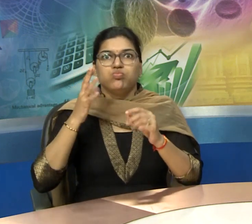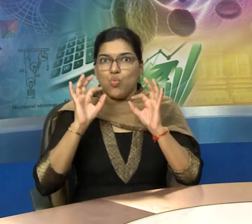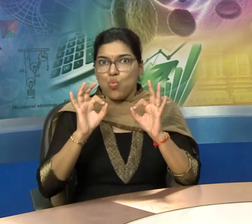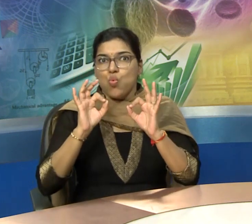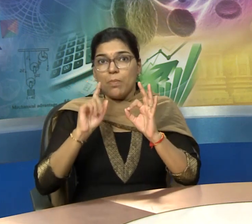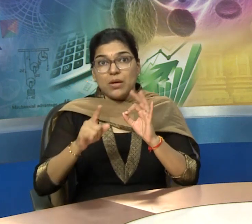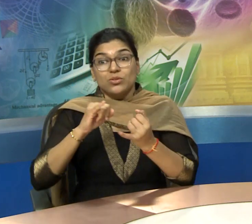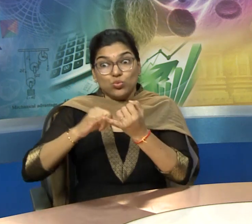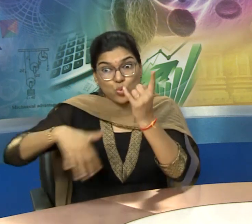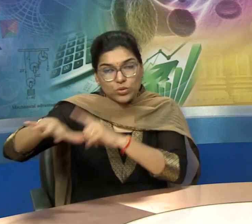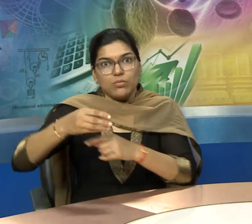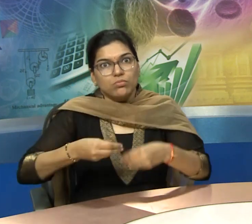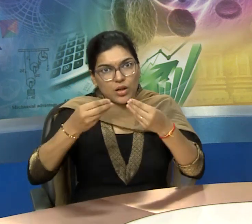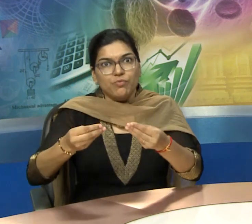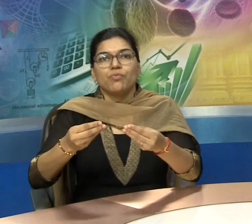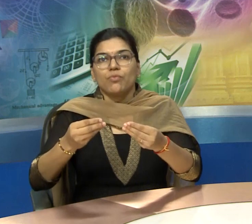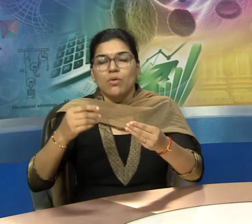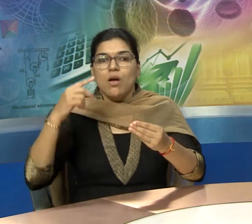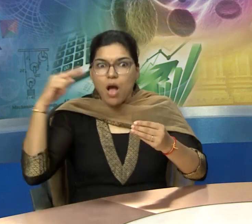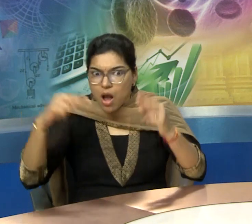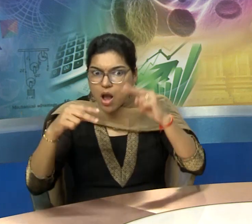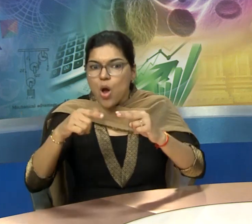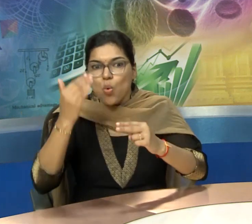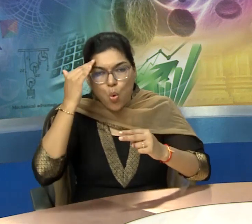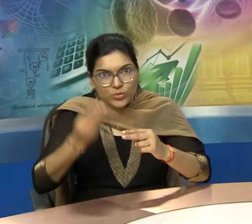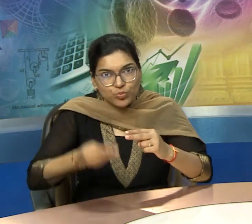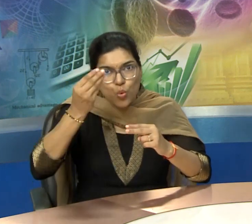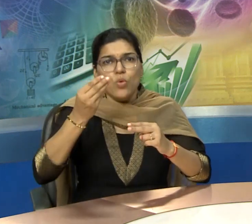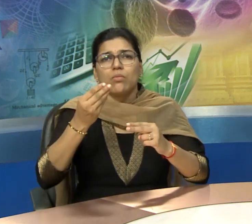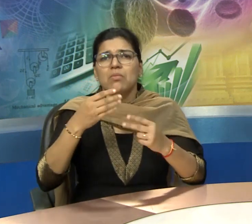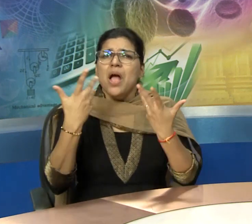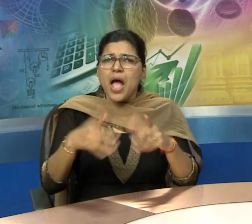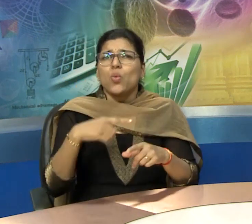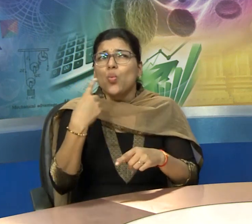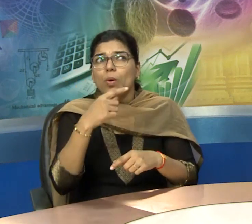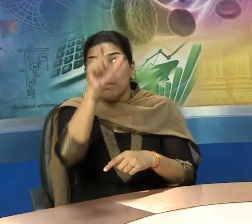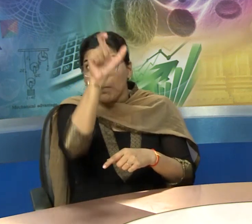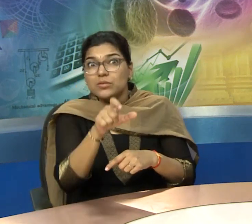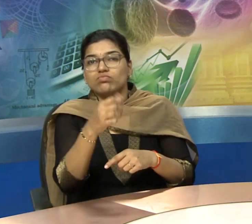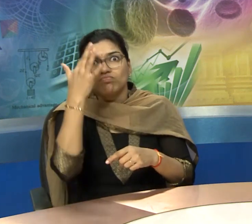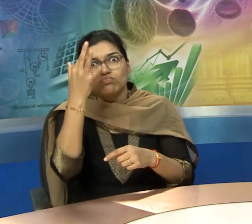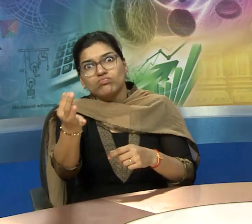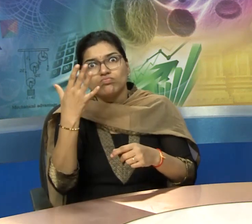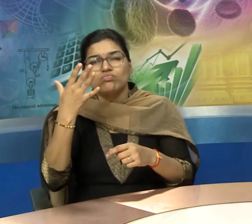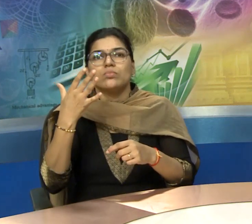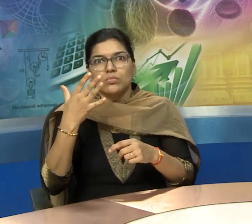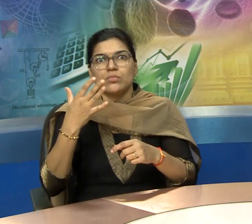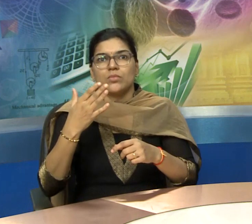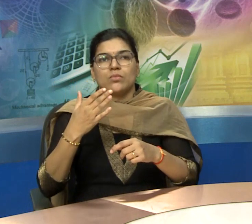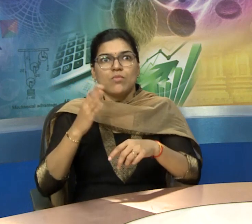that libraries has to contribute to the cultural enrichment of the society